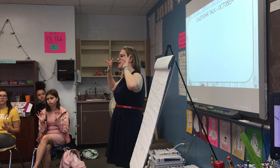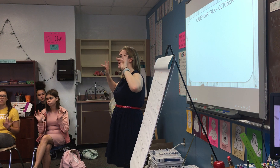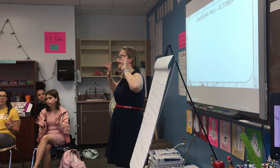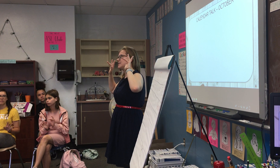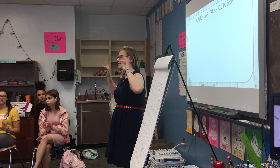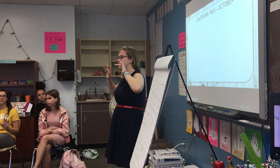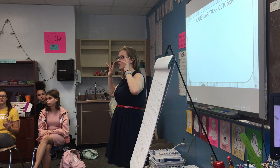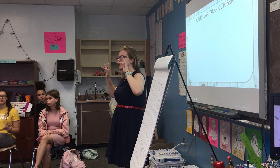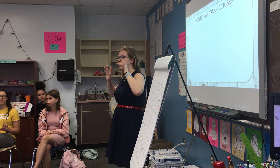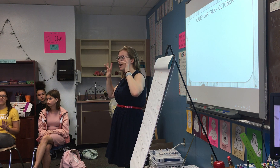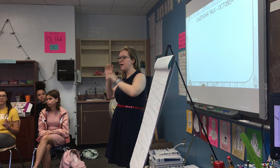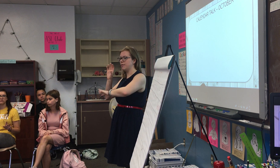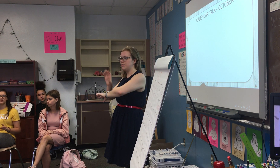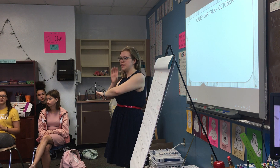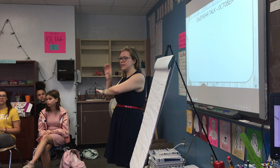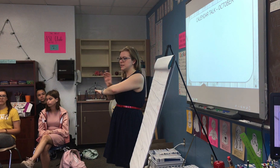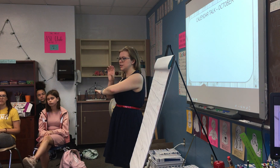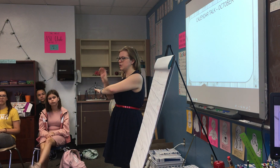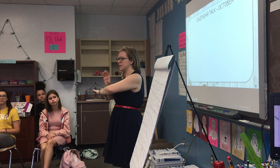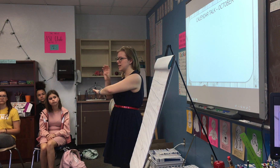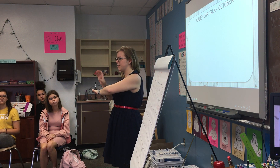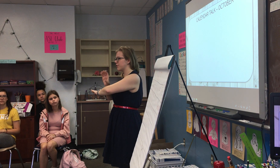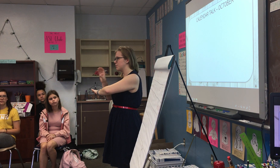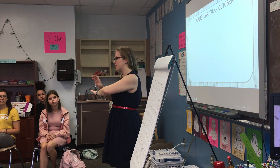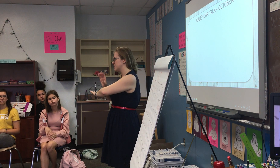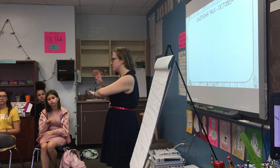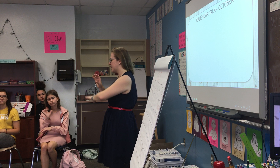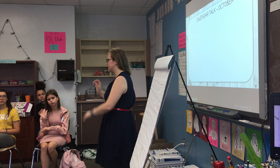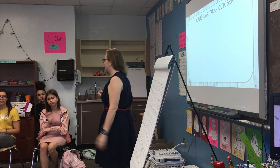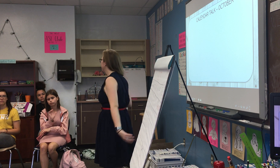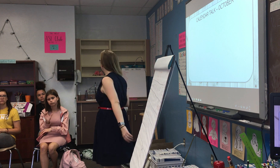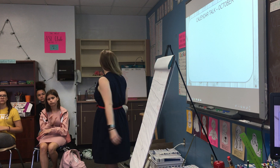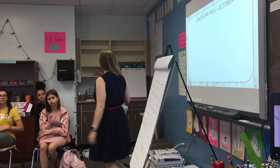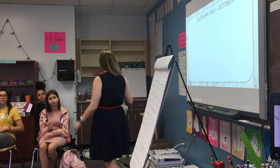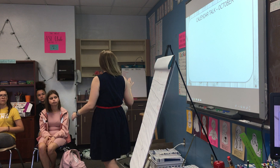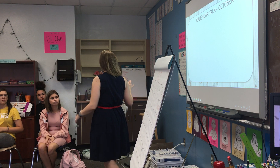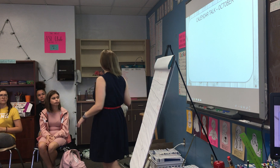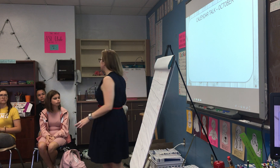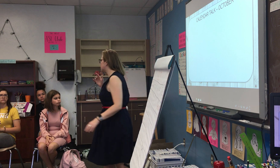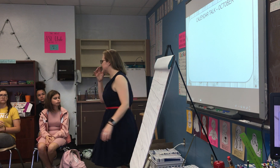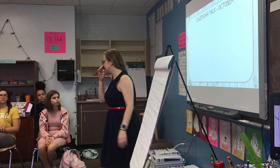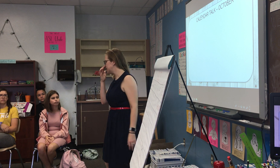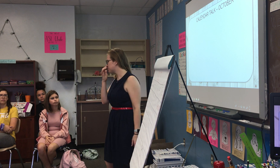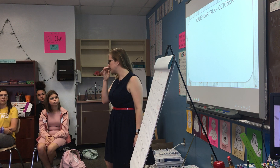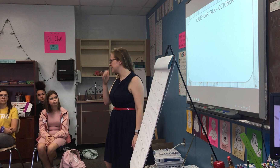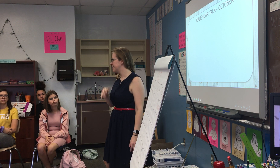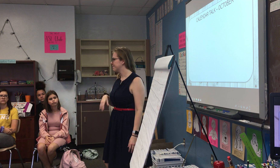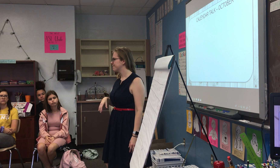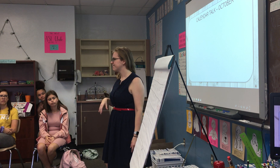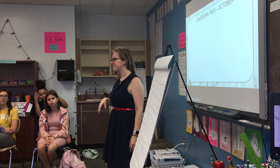means computer as well, but this is the newer sign for computer. This is what I sign. Teacher is a teach person.